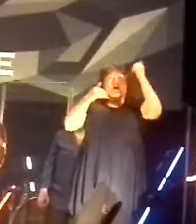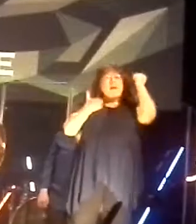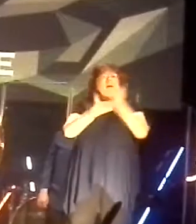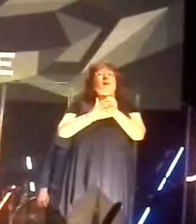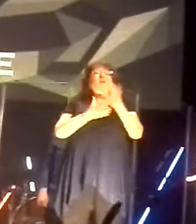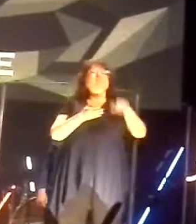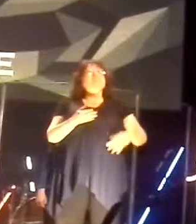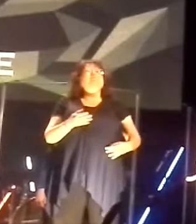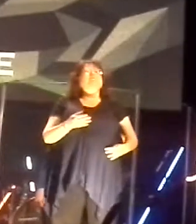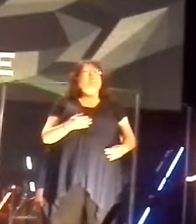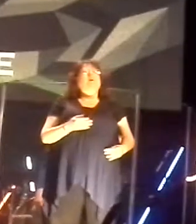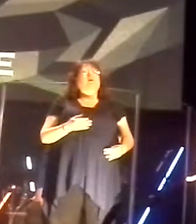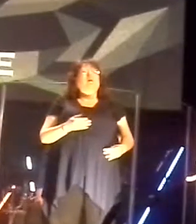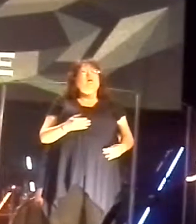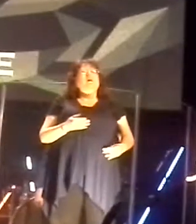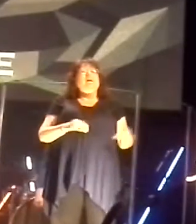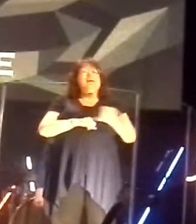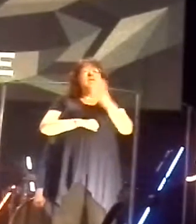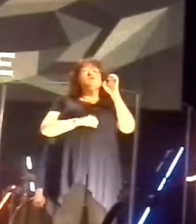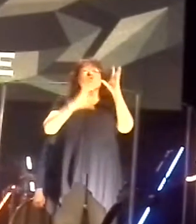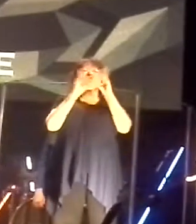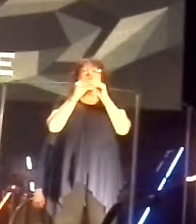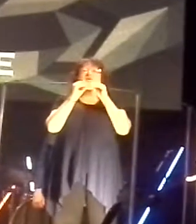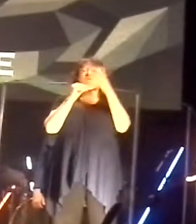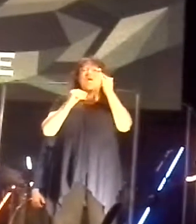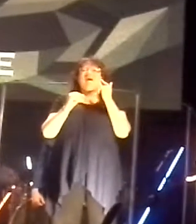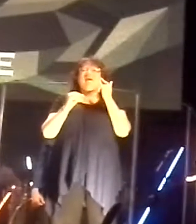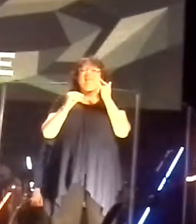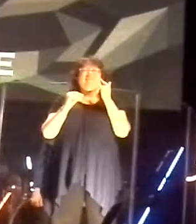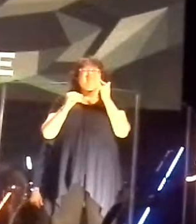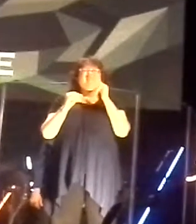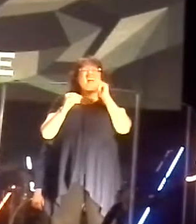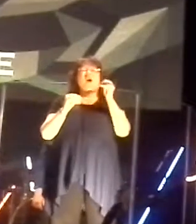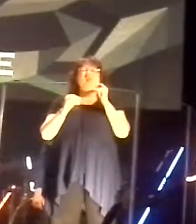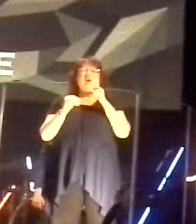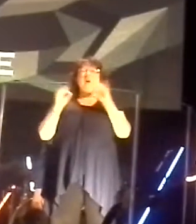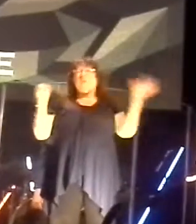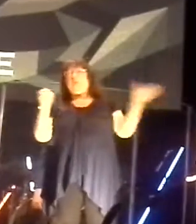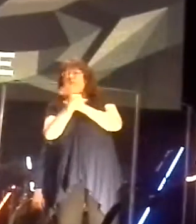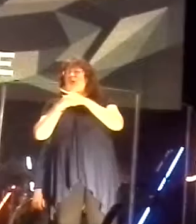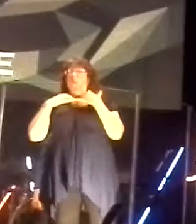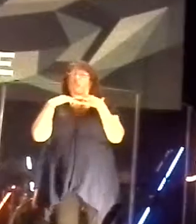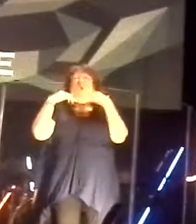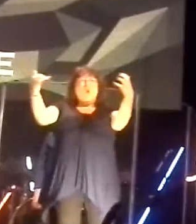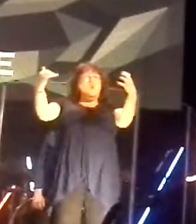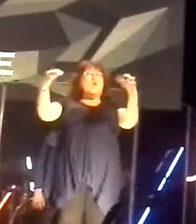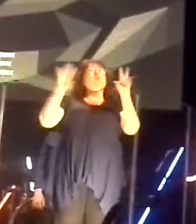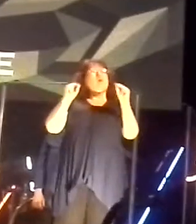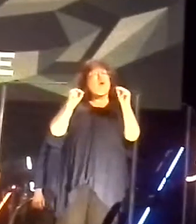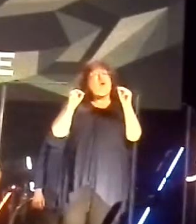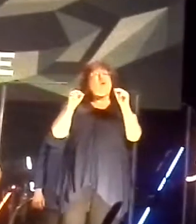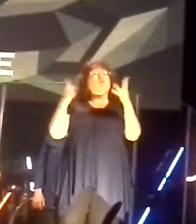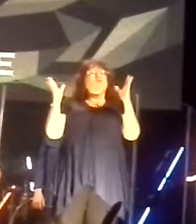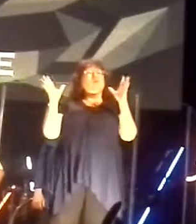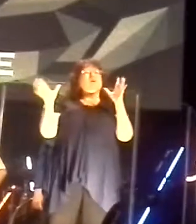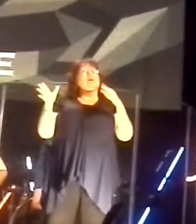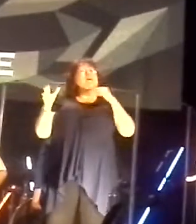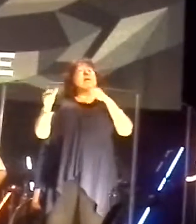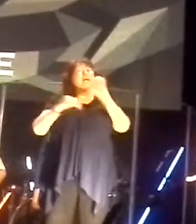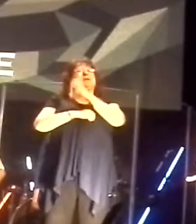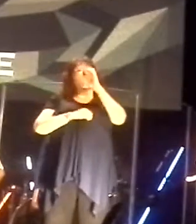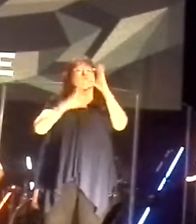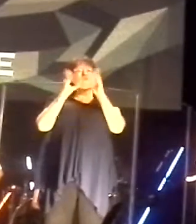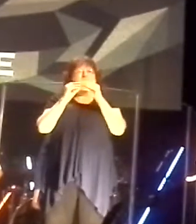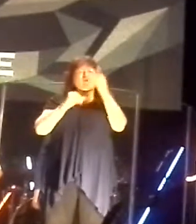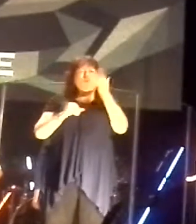Amen. Let me tell you why we have Easter services. We have Easter services not so we can pack out the place or see how many people we can get through the doors. We have